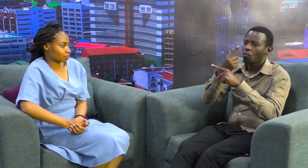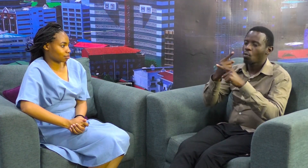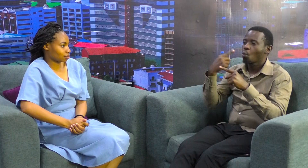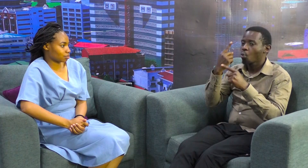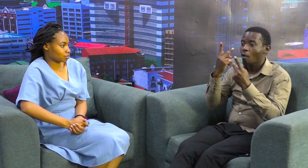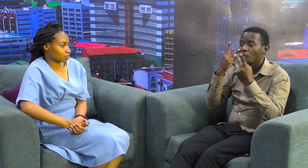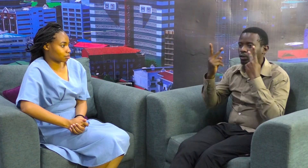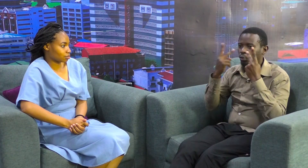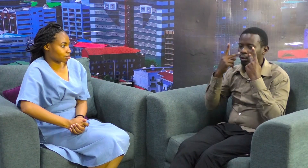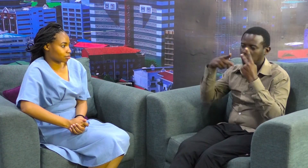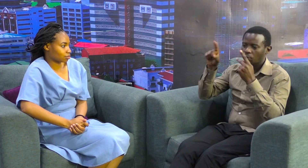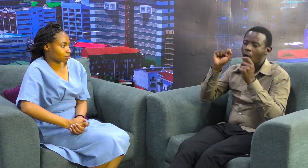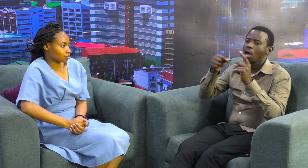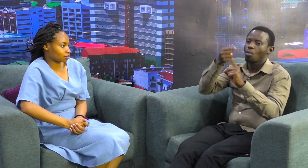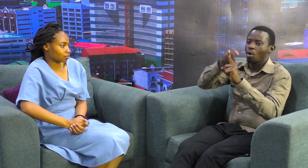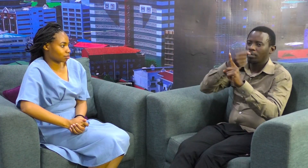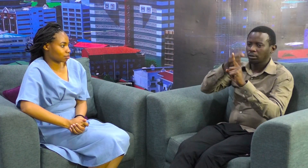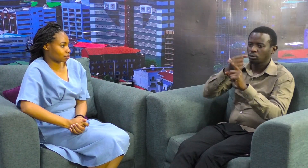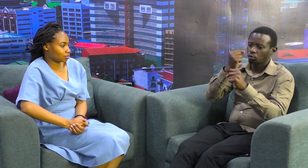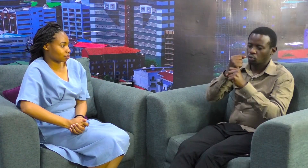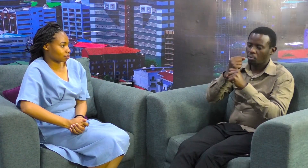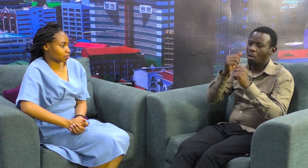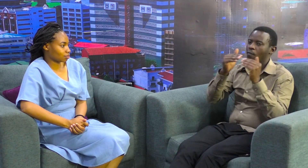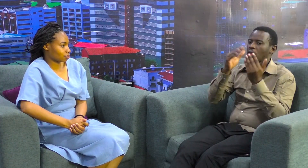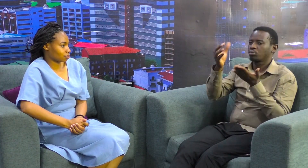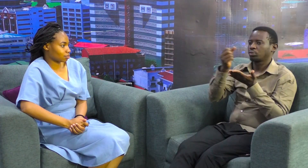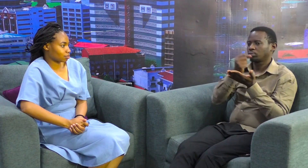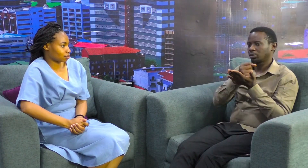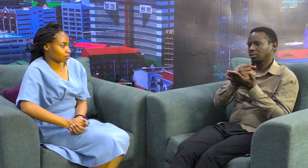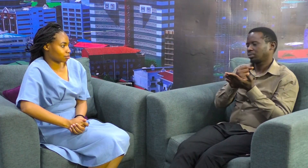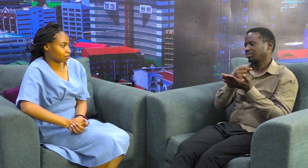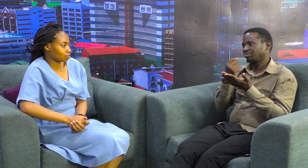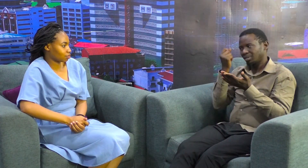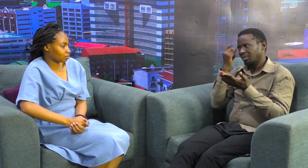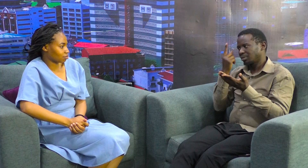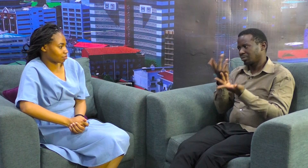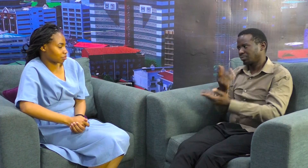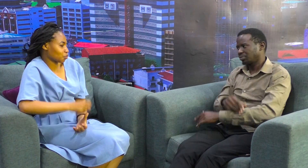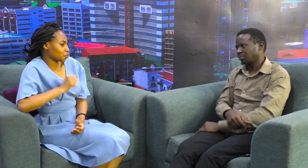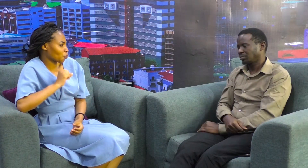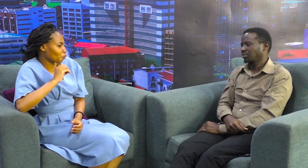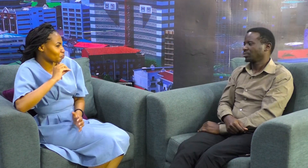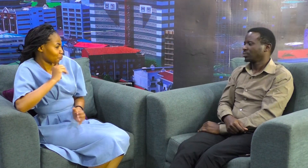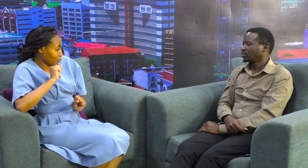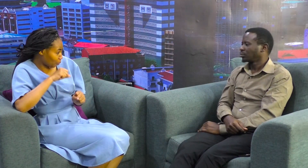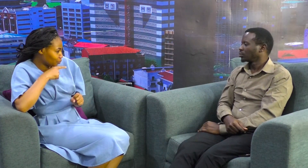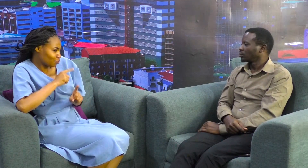our advocacy, it brings division and discrimination. So that is why we are really advocating for equality in